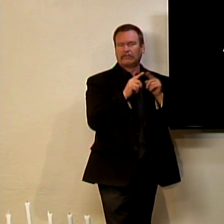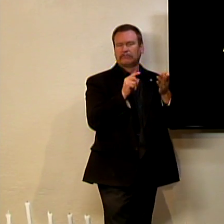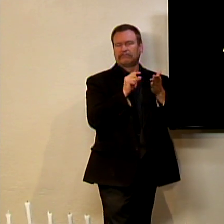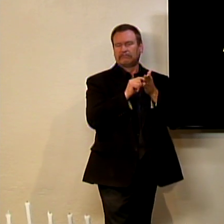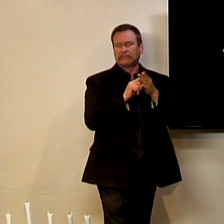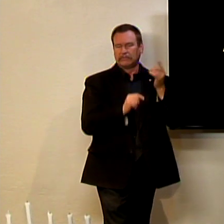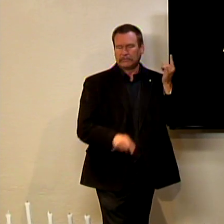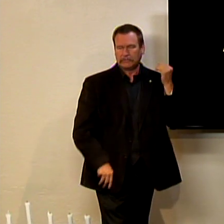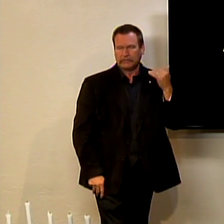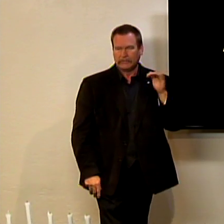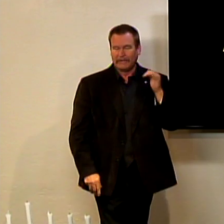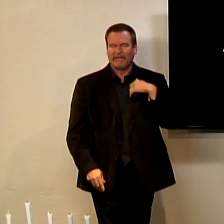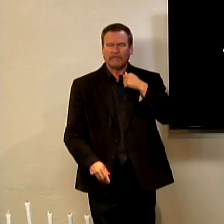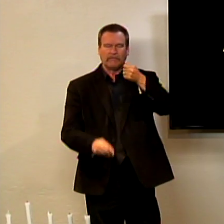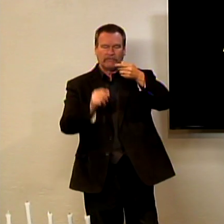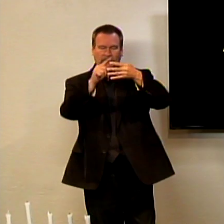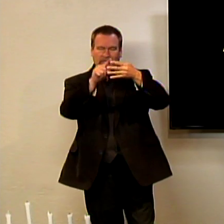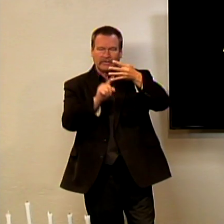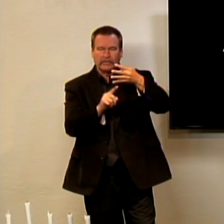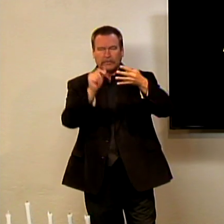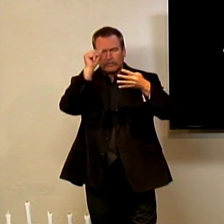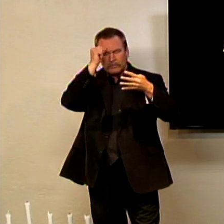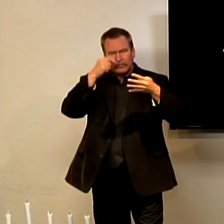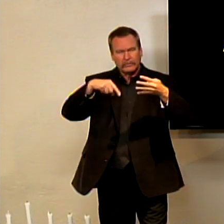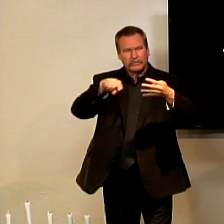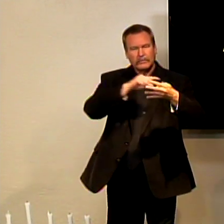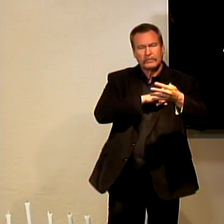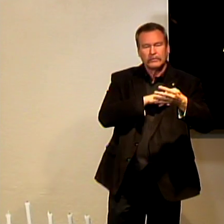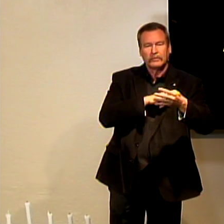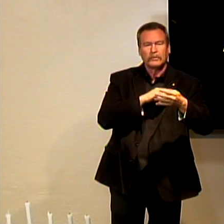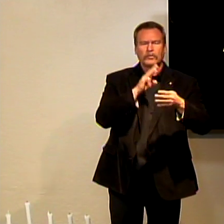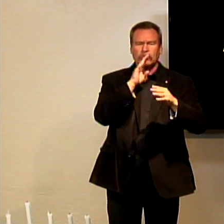through and to do the work of the church.